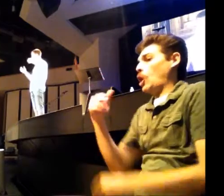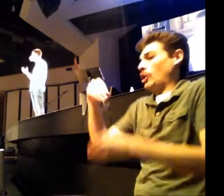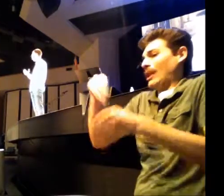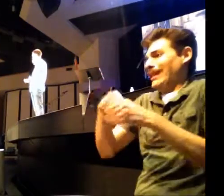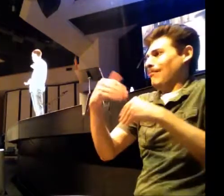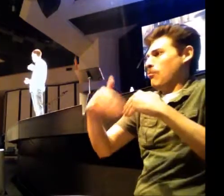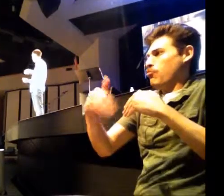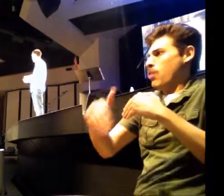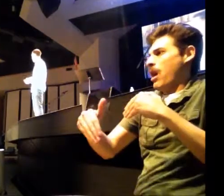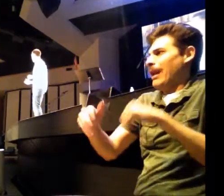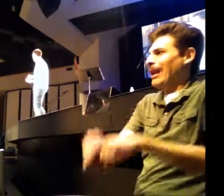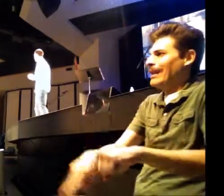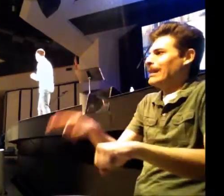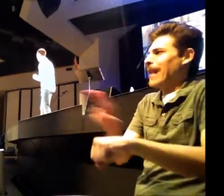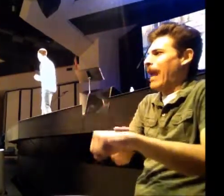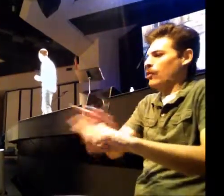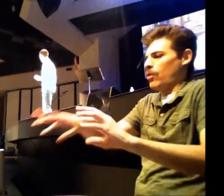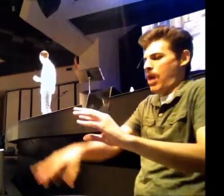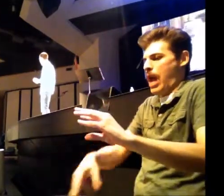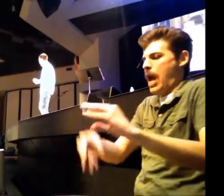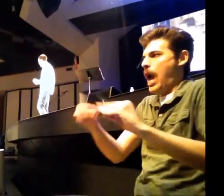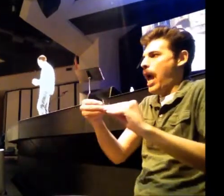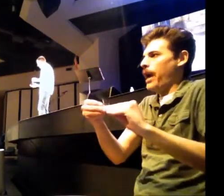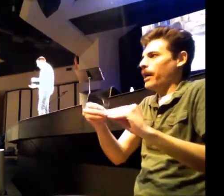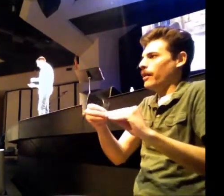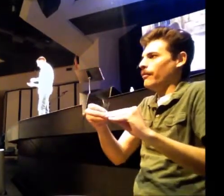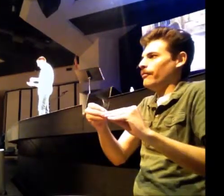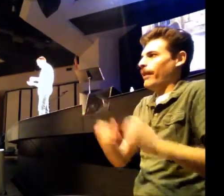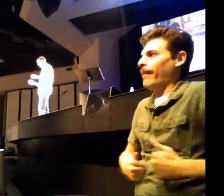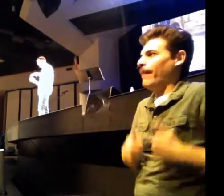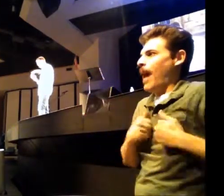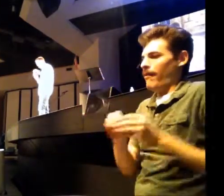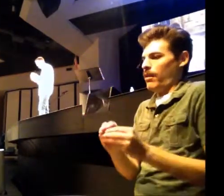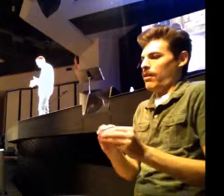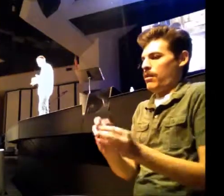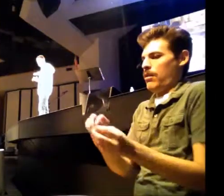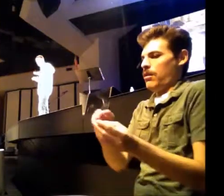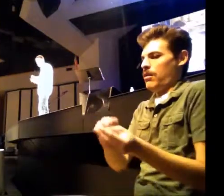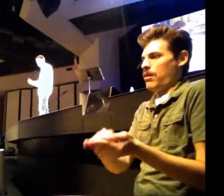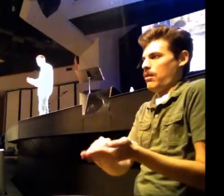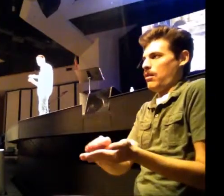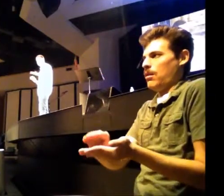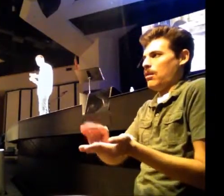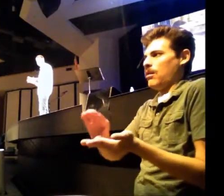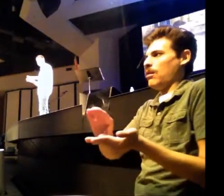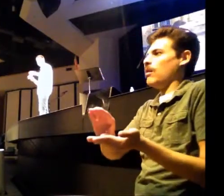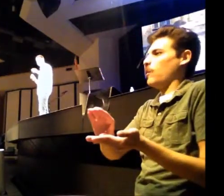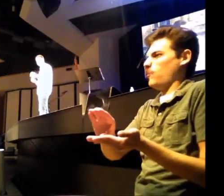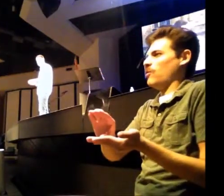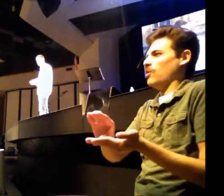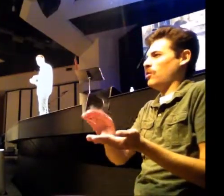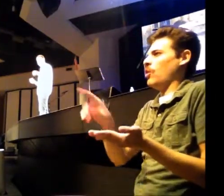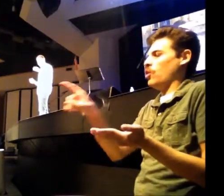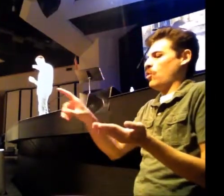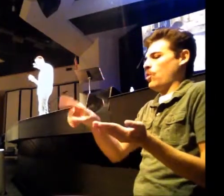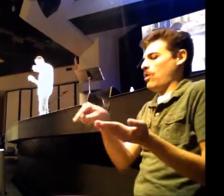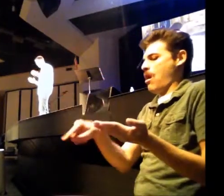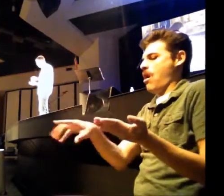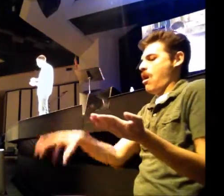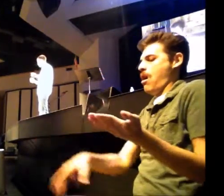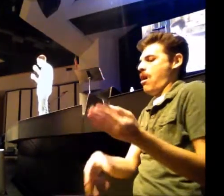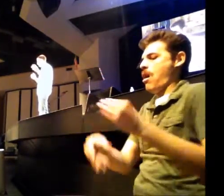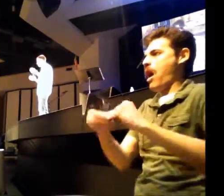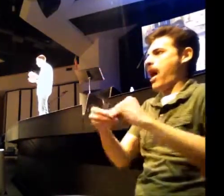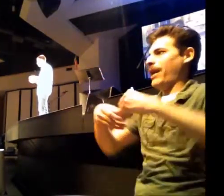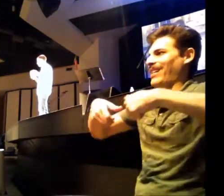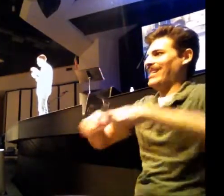and multiplies and grows. The way that you would keep it alive is ultimately by making it, by kneading the yeast into your dough, and so